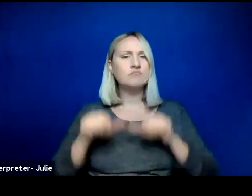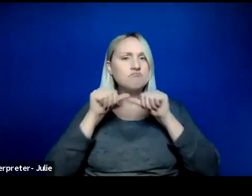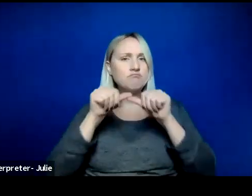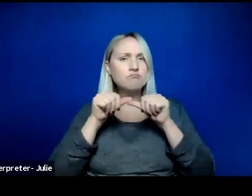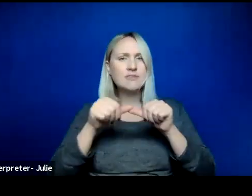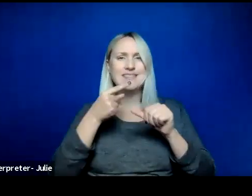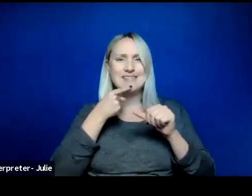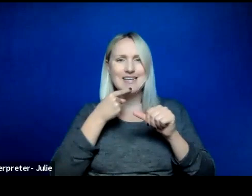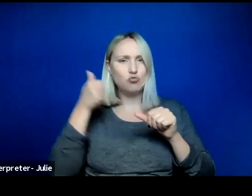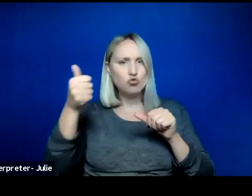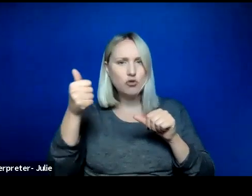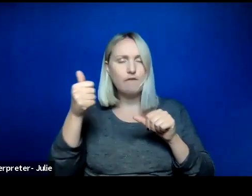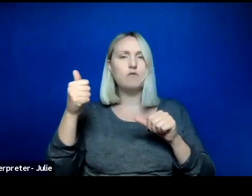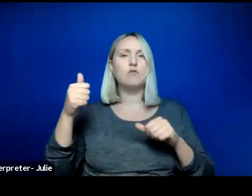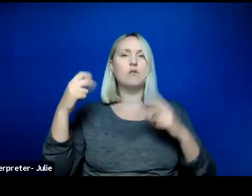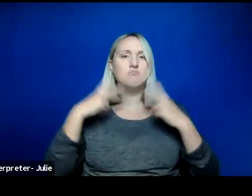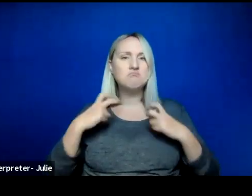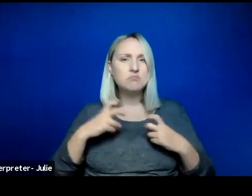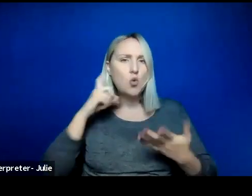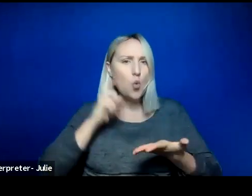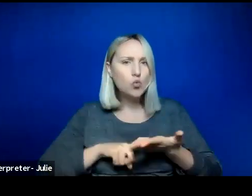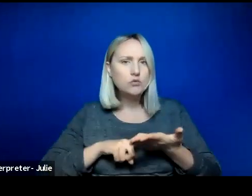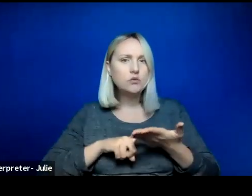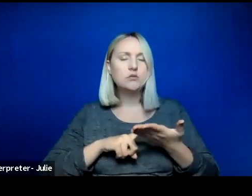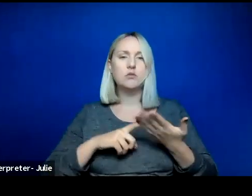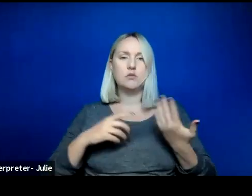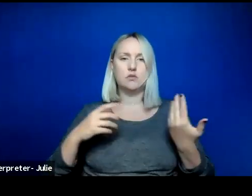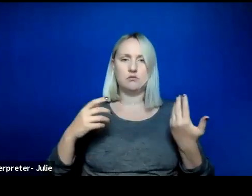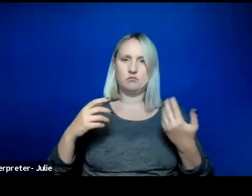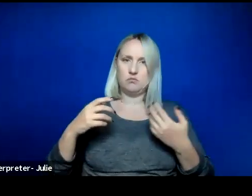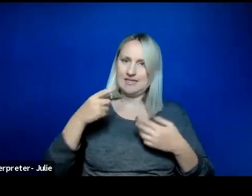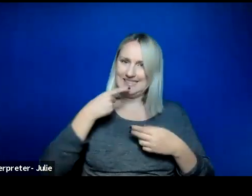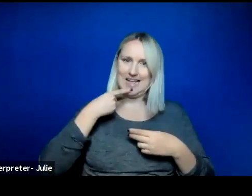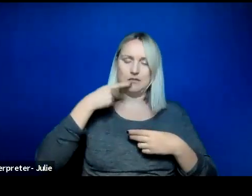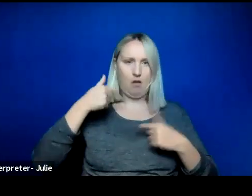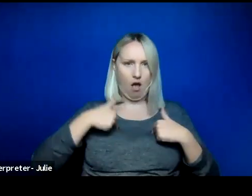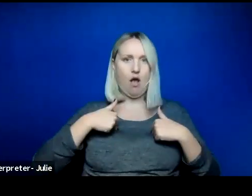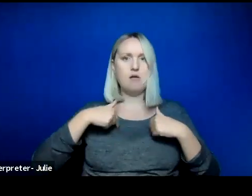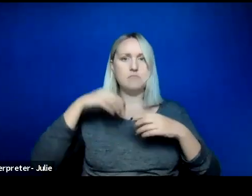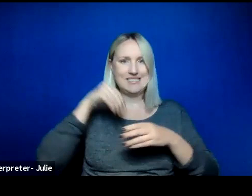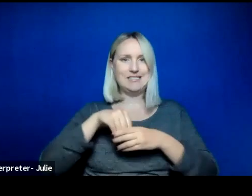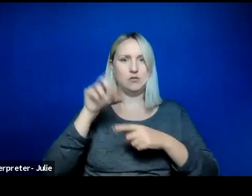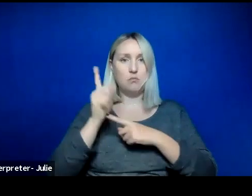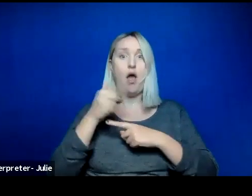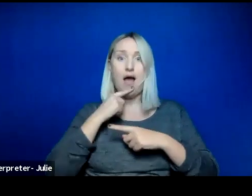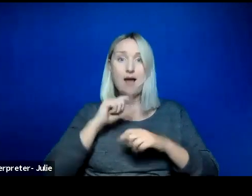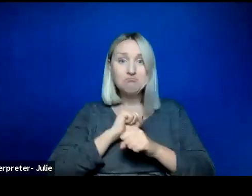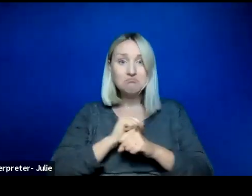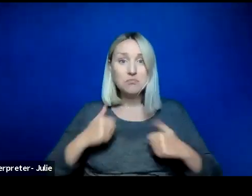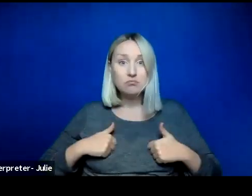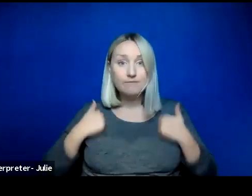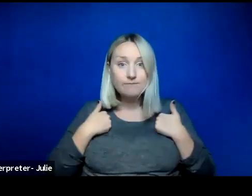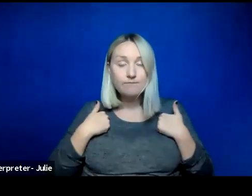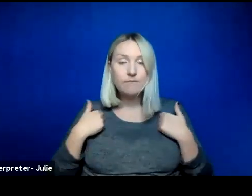stating, noticing, and acknowledging that you are in fact alive,